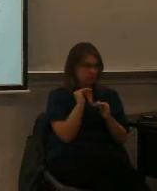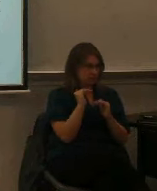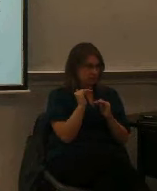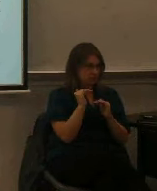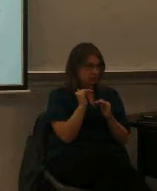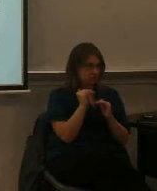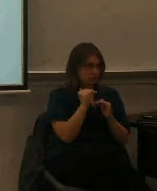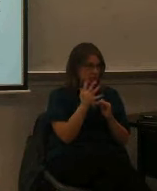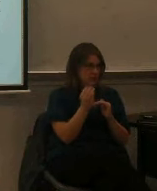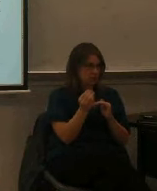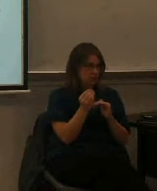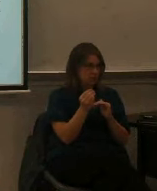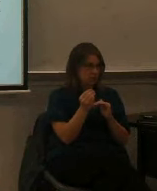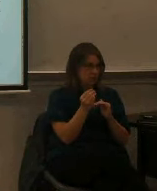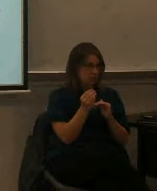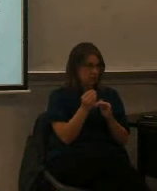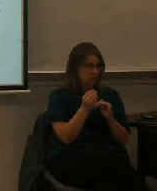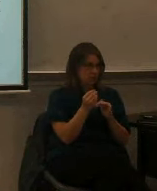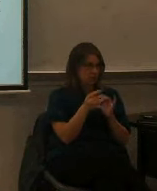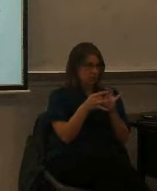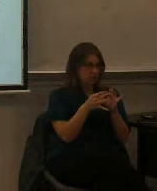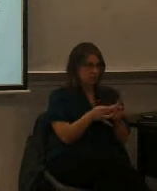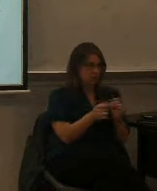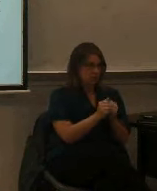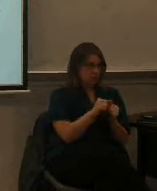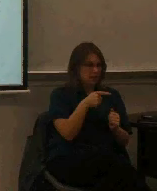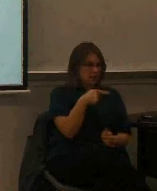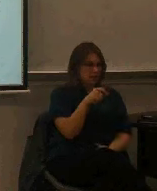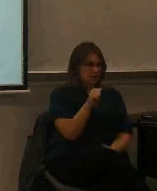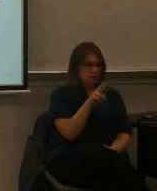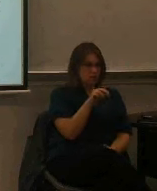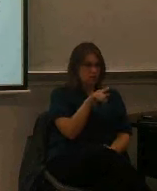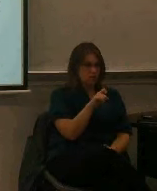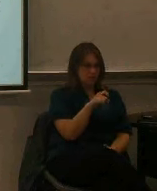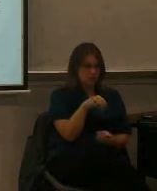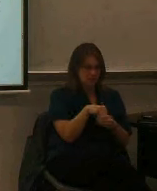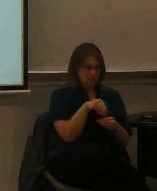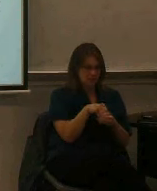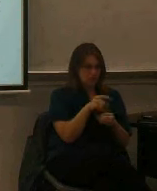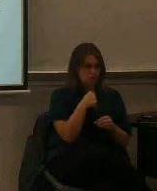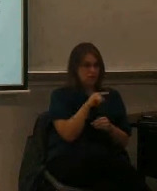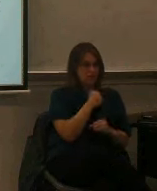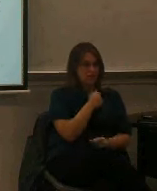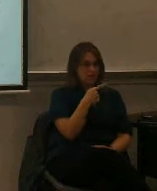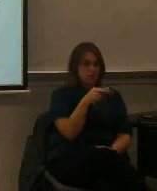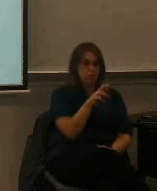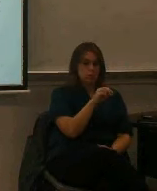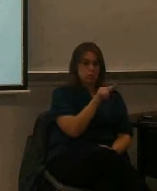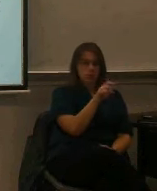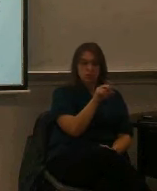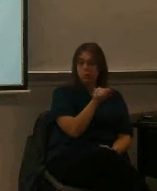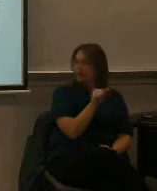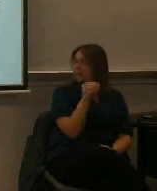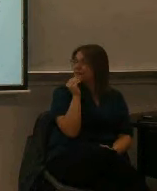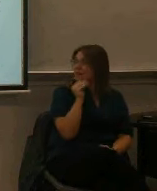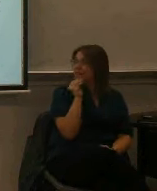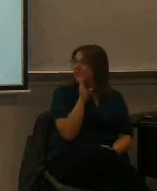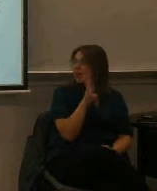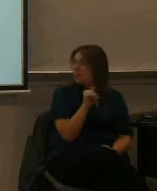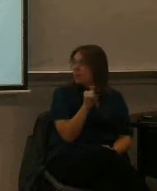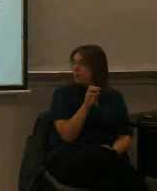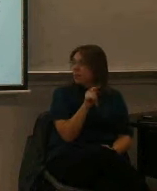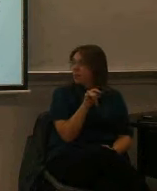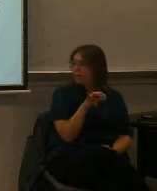constraints and in terms of particle concentration. And we have protozoa here eating